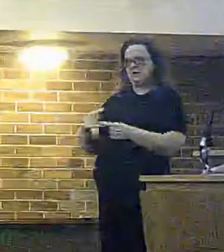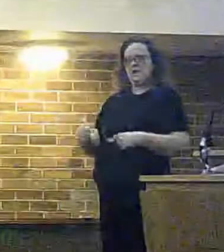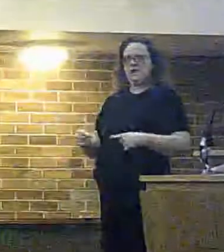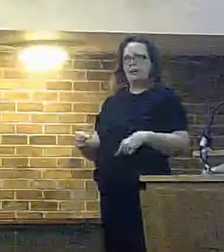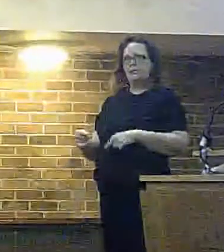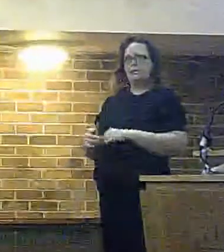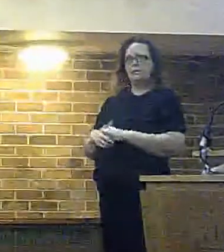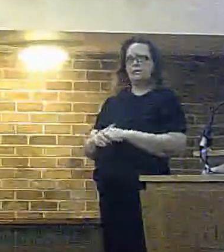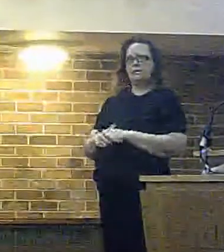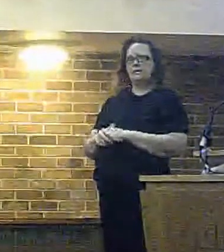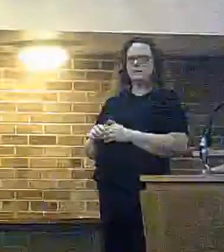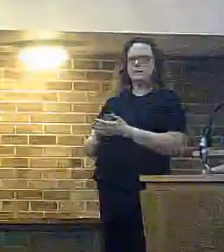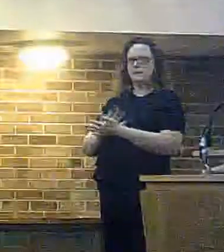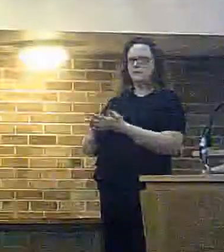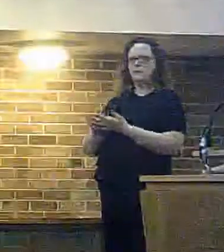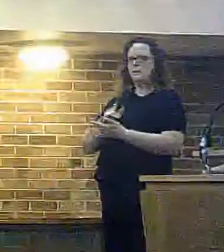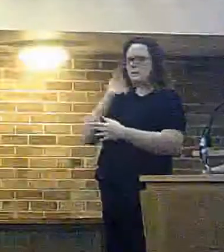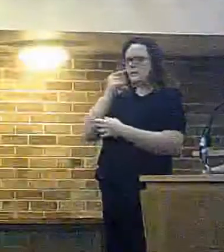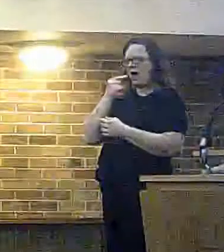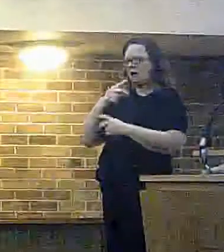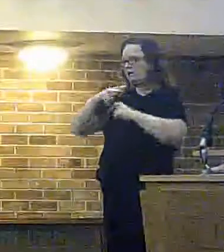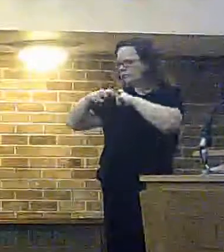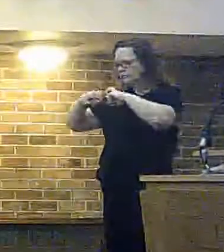doors to look at a whole series of that whole time